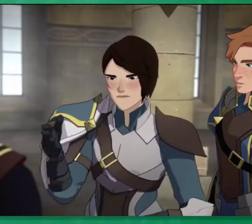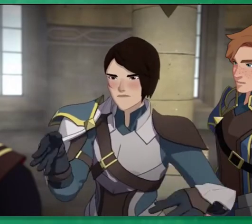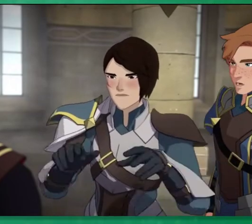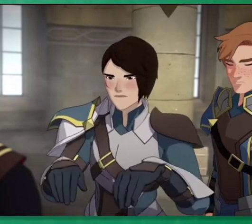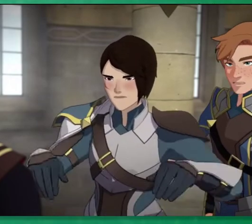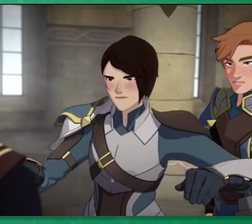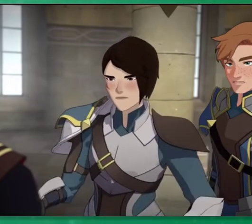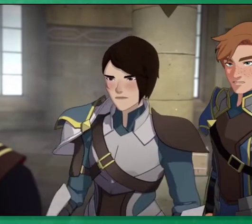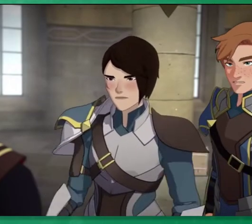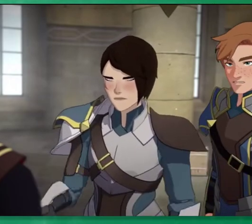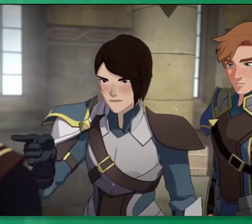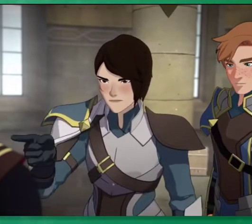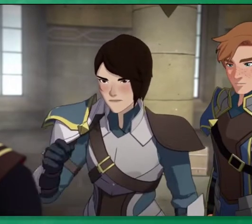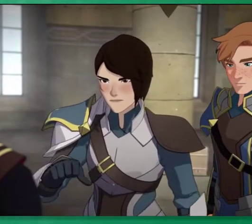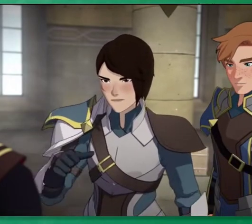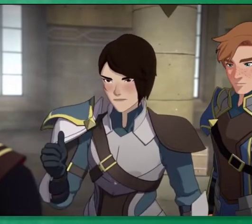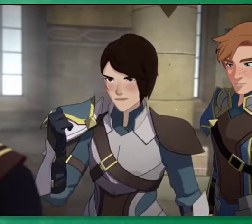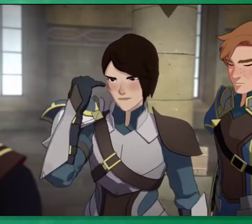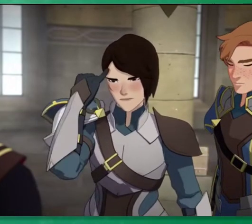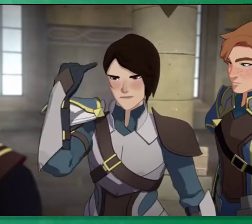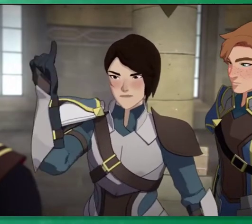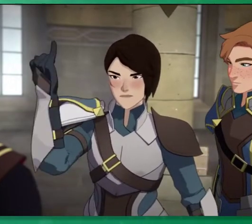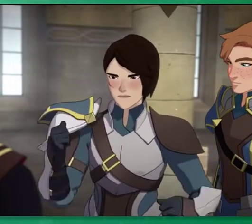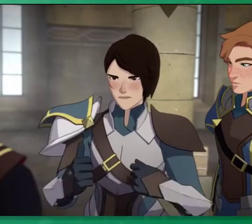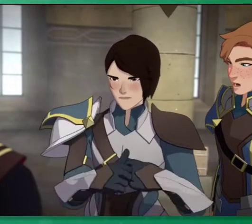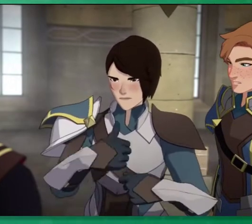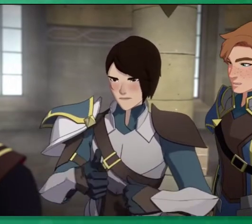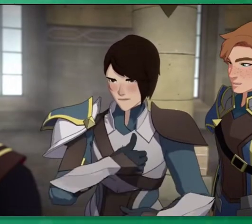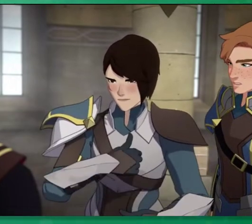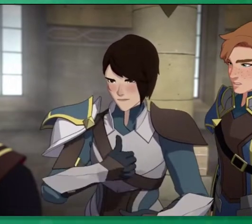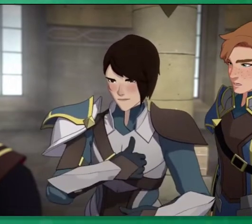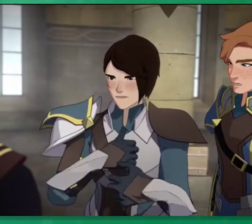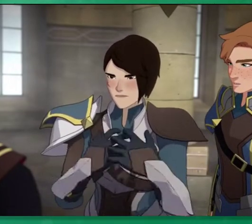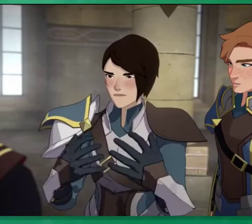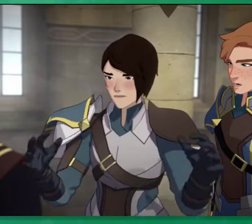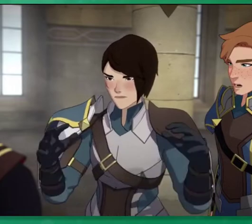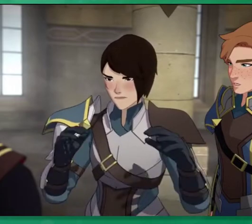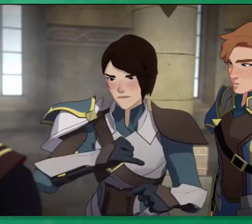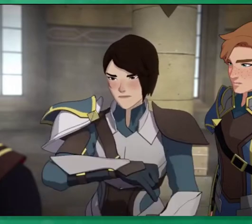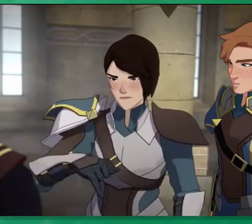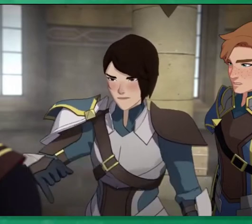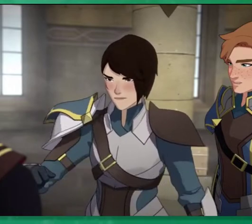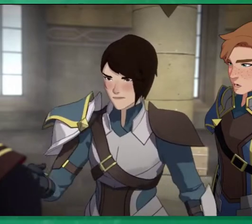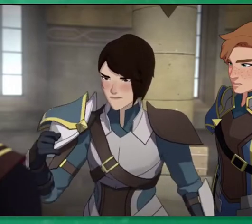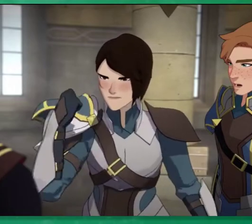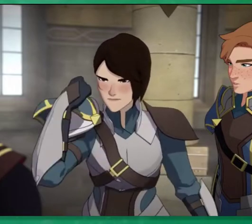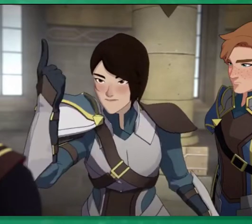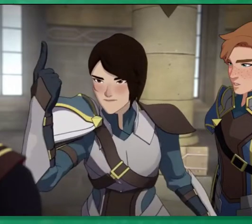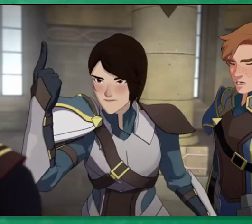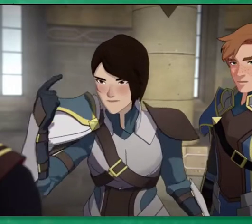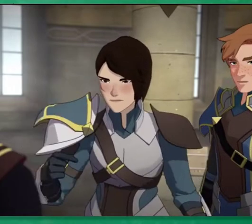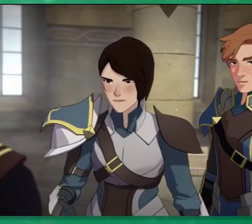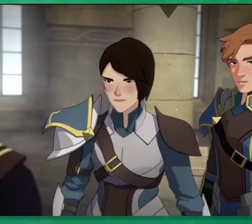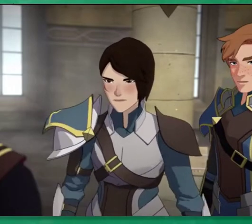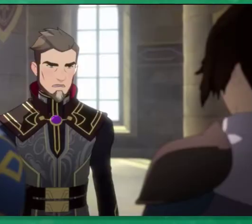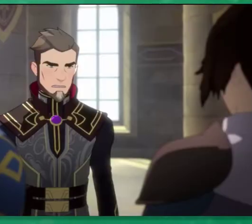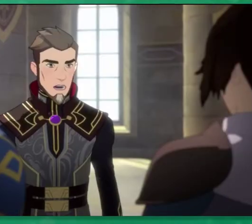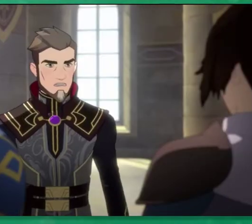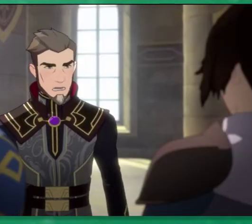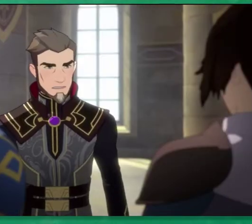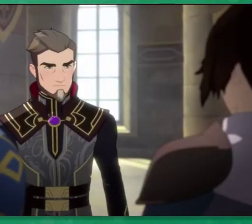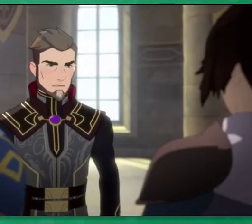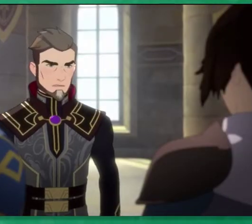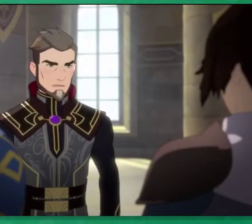our stronghold at the breach. You any idea? Do you have any idea? Danger, the dangerous forces gathered in our border? There? I